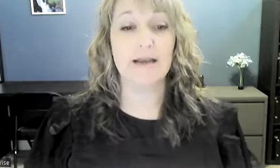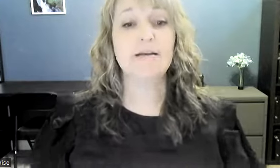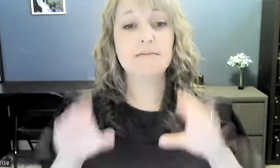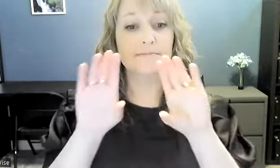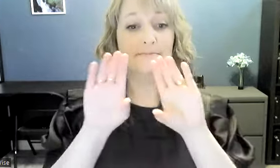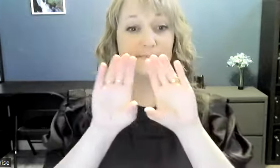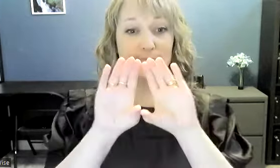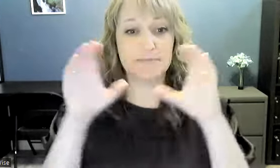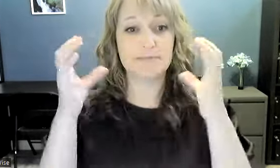sign.